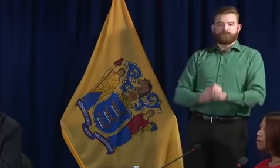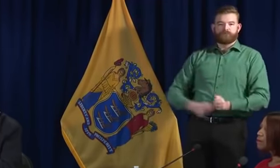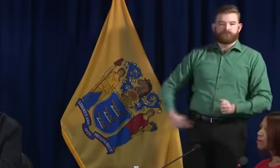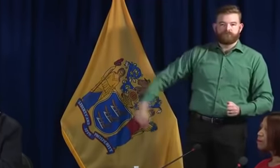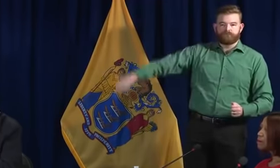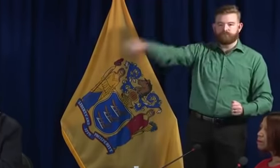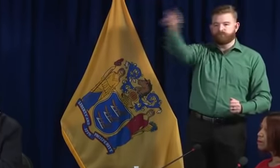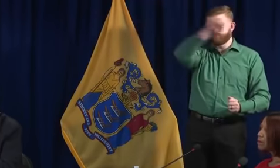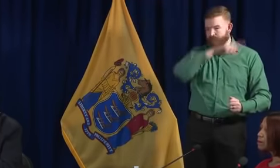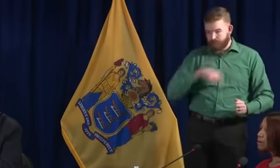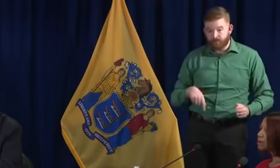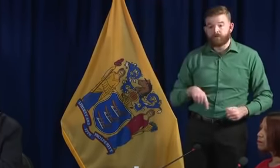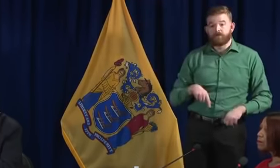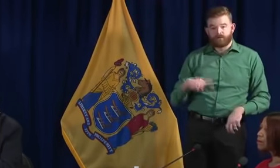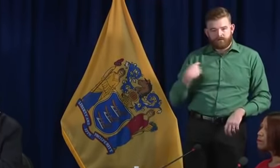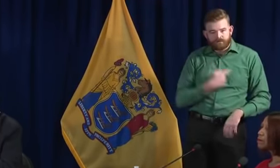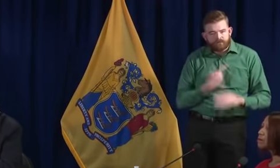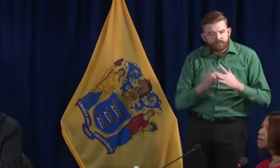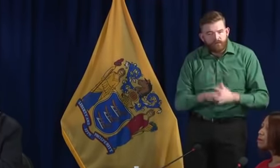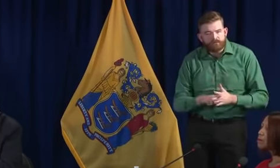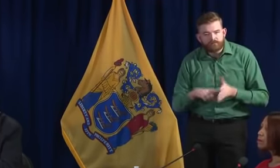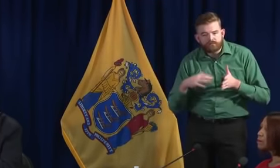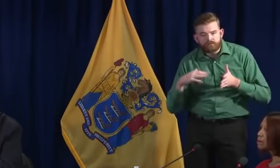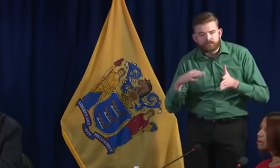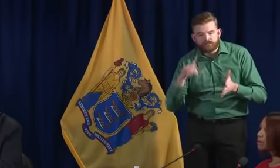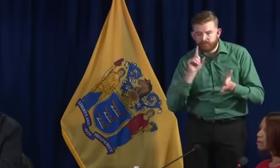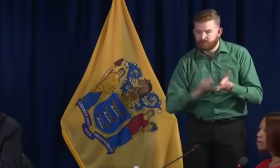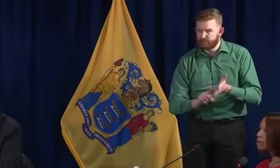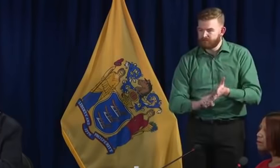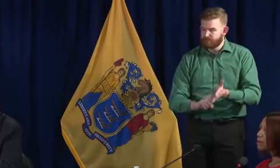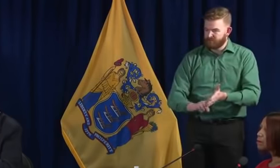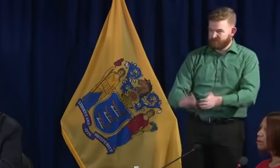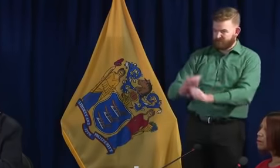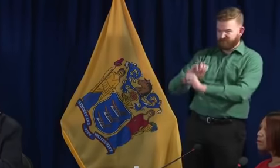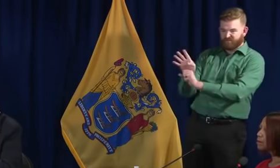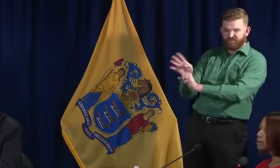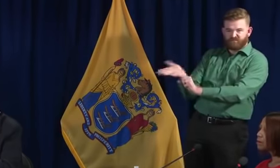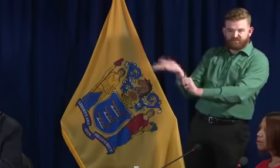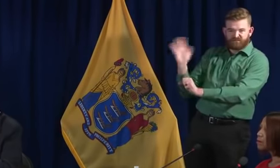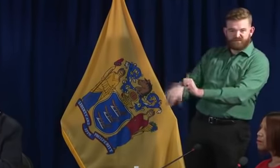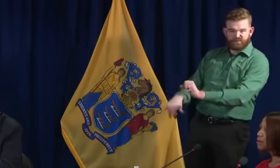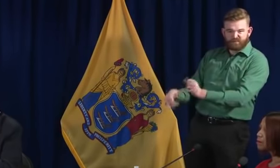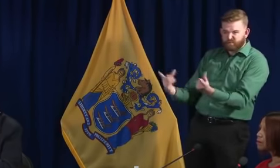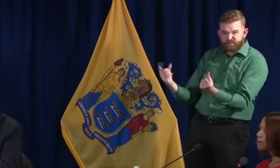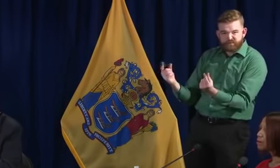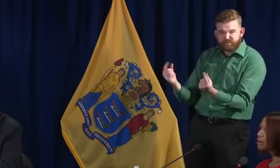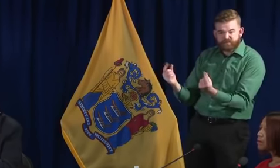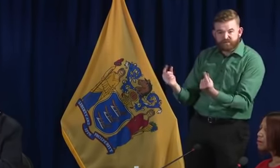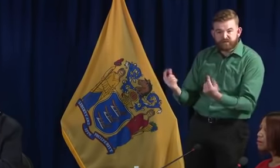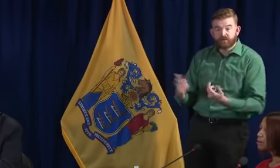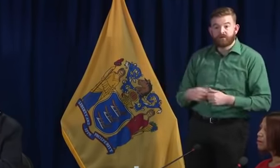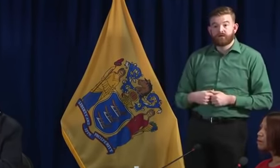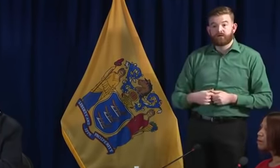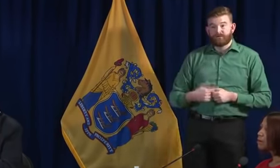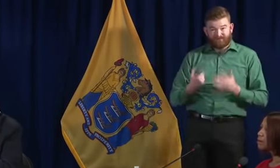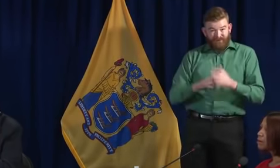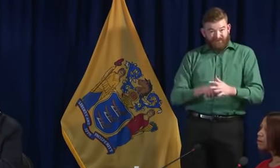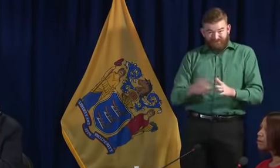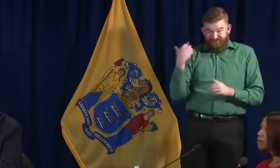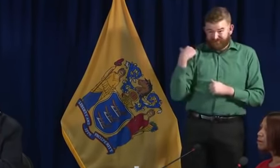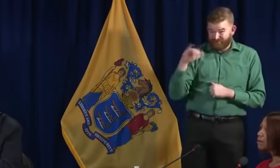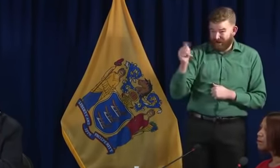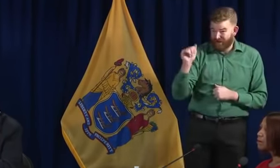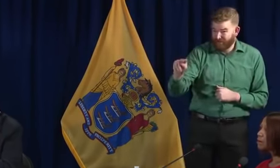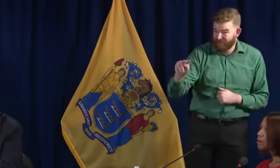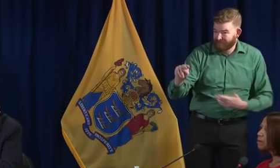studying and trying to figure out how to react to the coronavirus in January. We established our whole of government task force on February 2nd